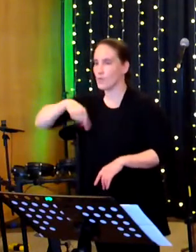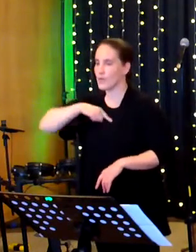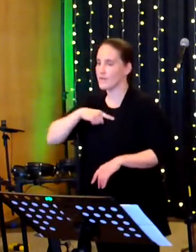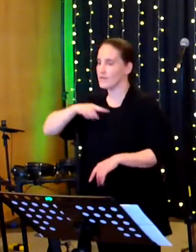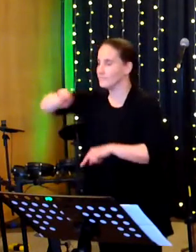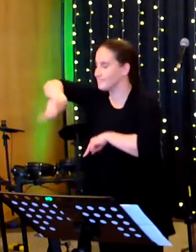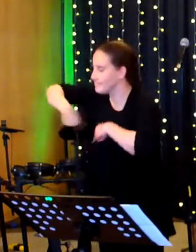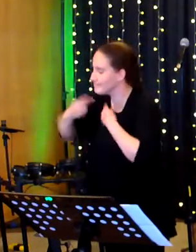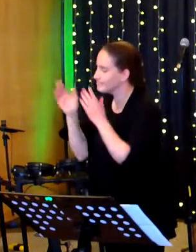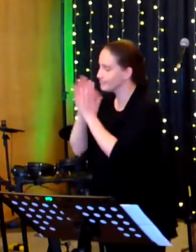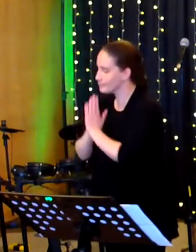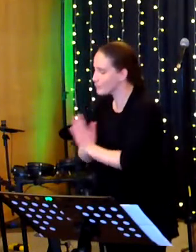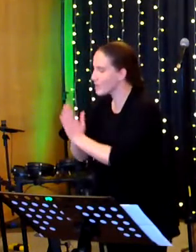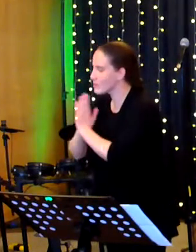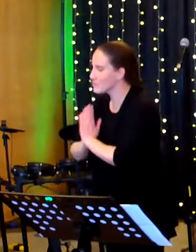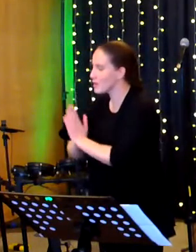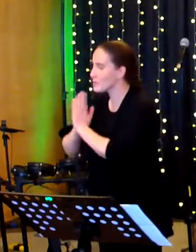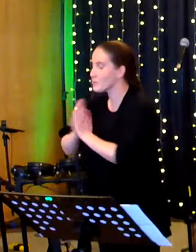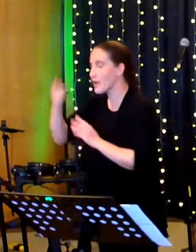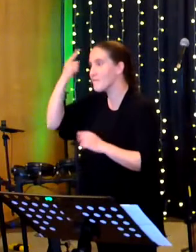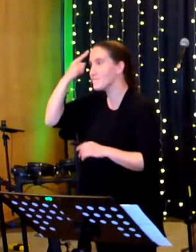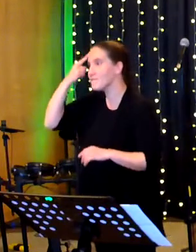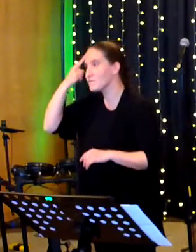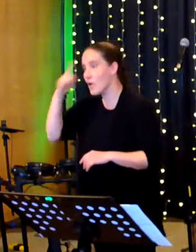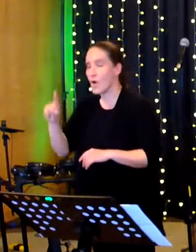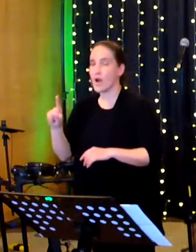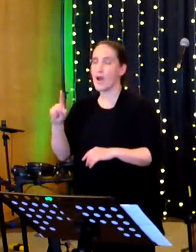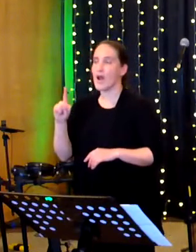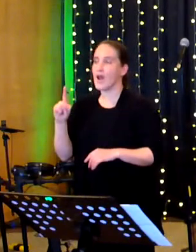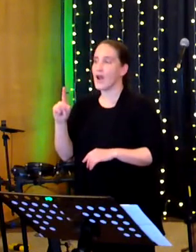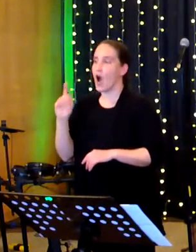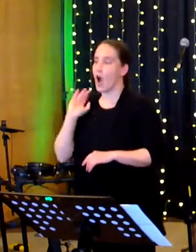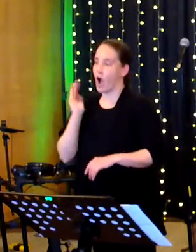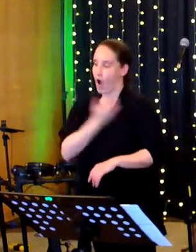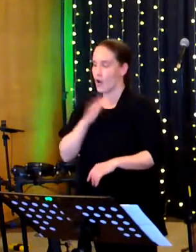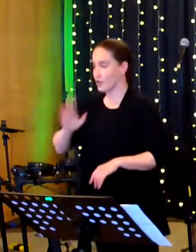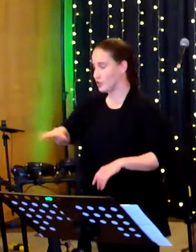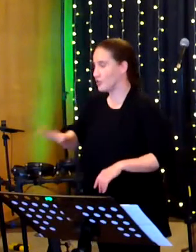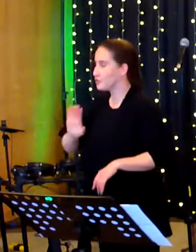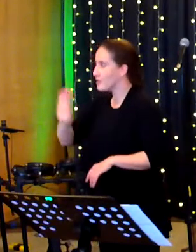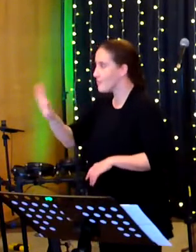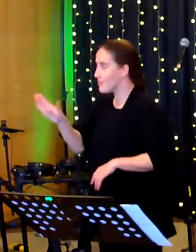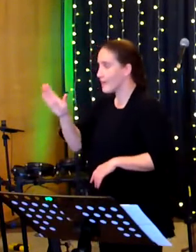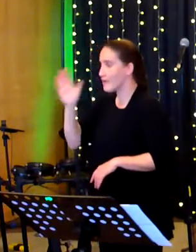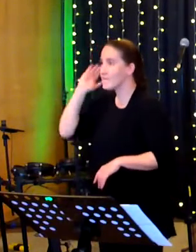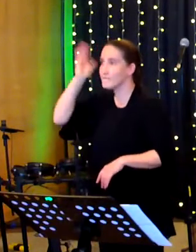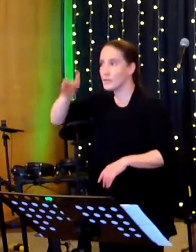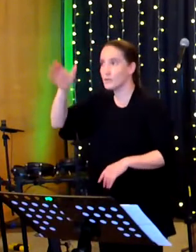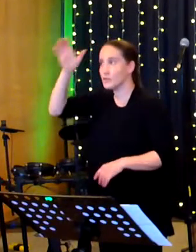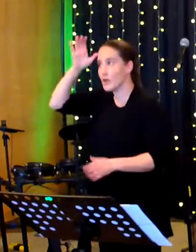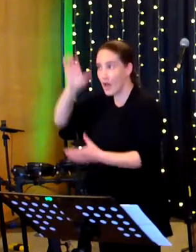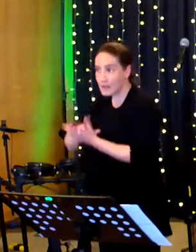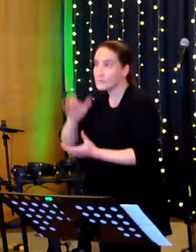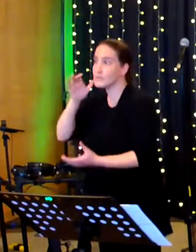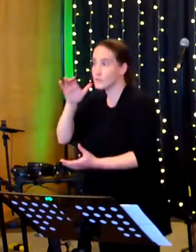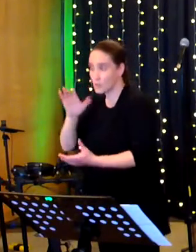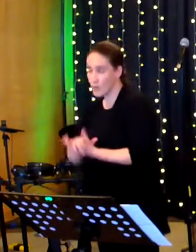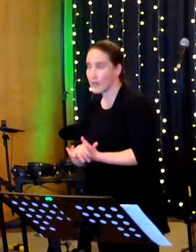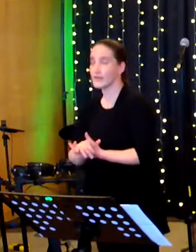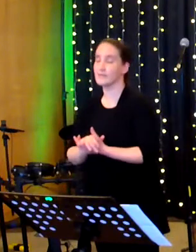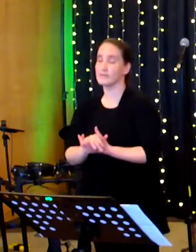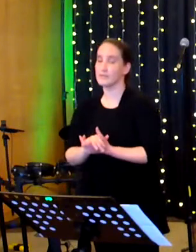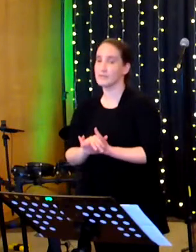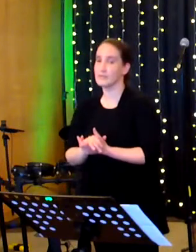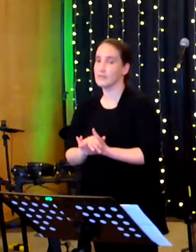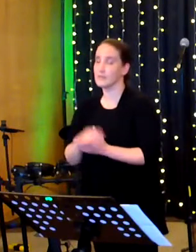in Elijah's case, what sex he was, you know, but he was still inside. We were praying for the person that God